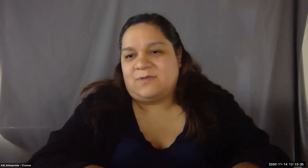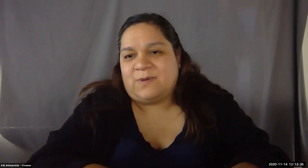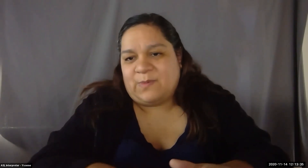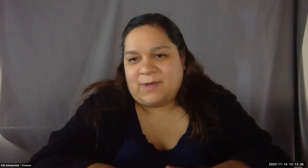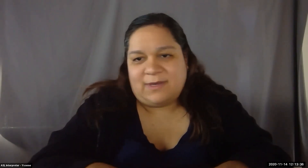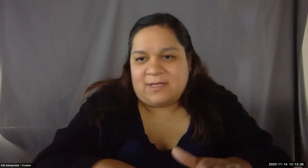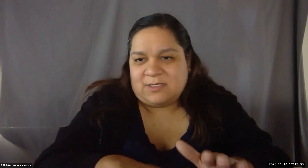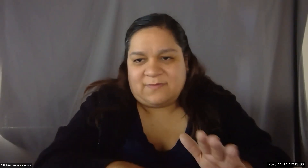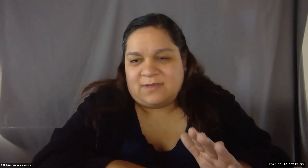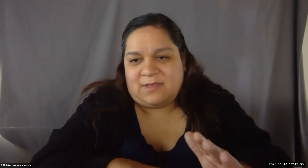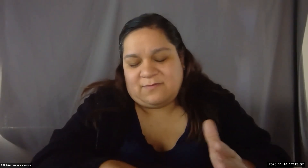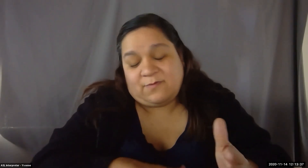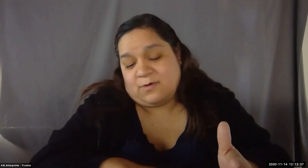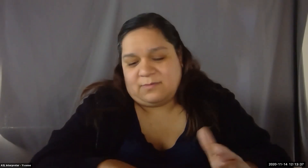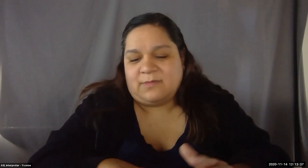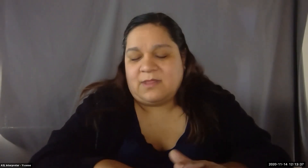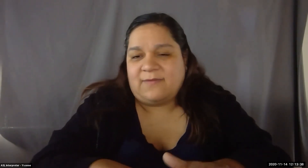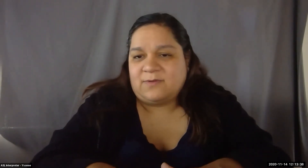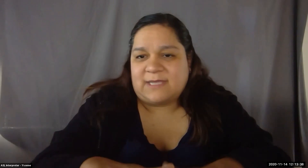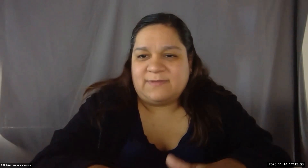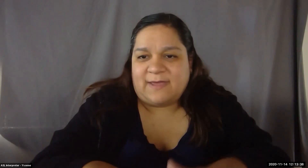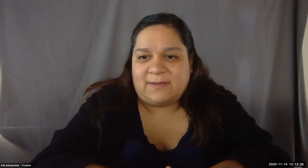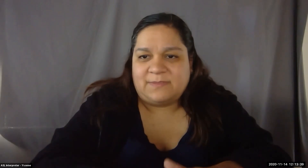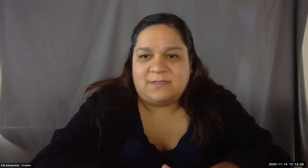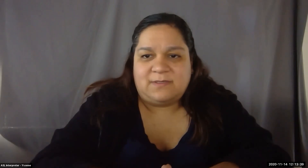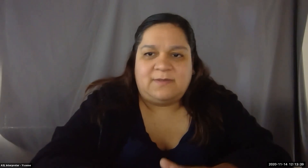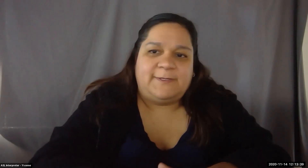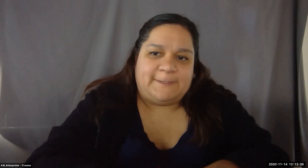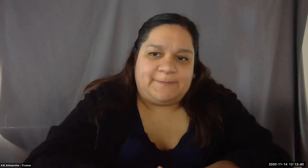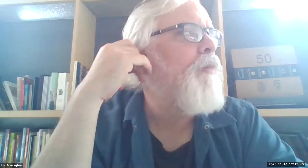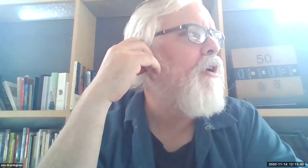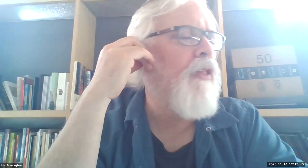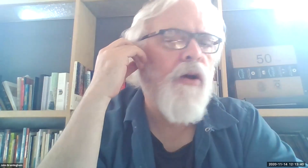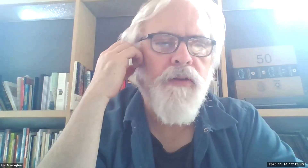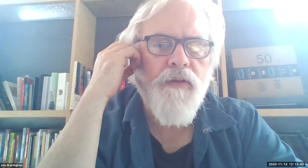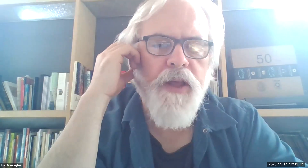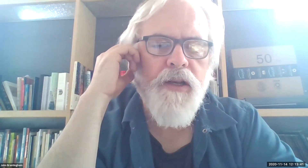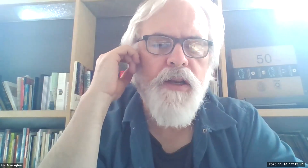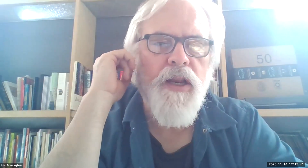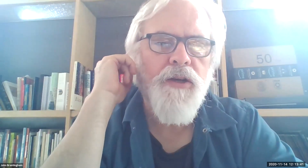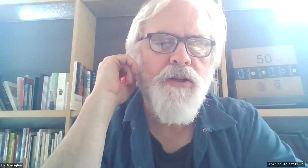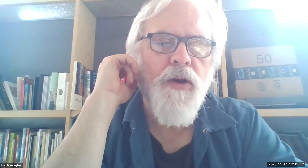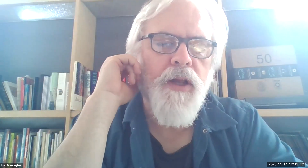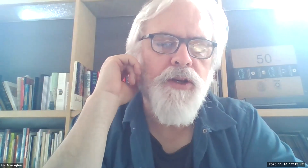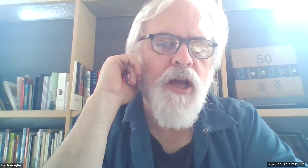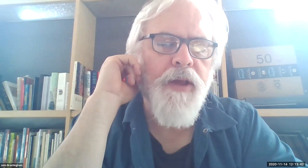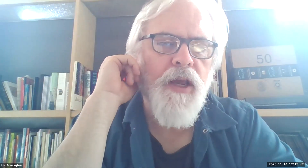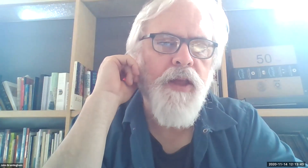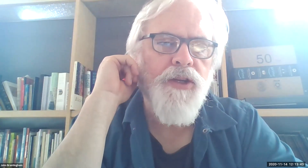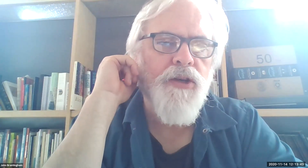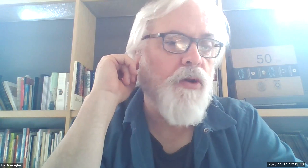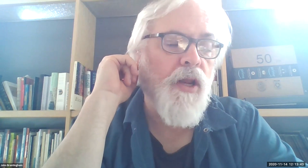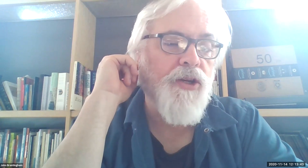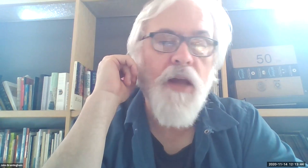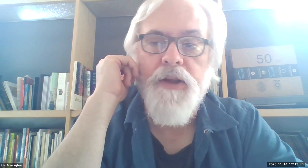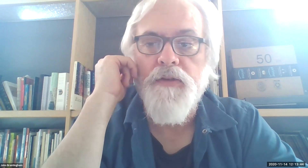descriptions as to what we want in each of for a lot of those types of items. What I've been hearing, though, is it's like teenagers going and shopping and they